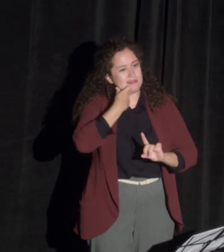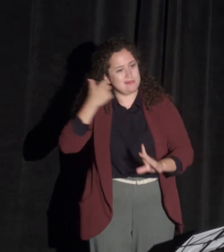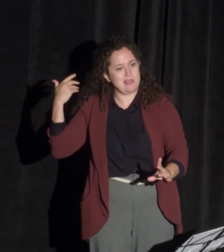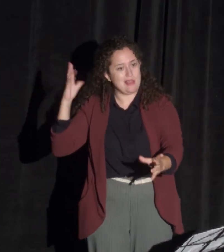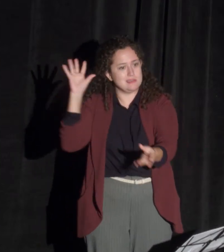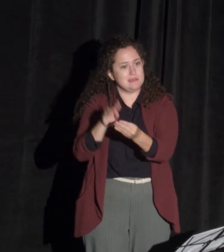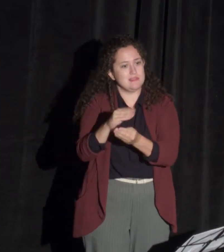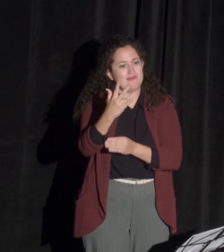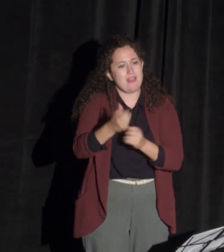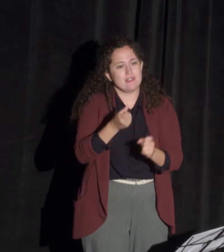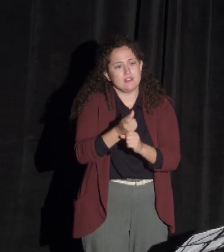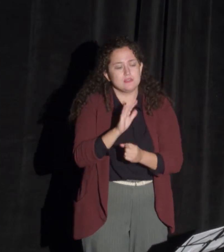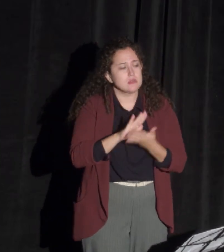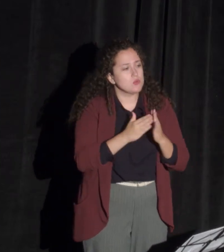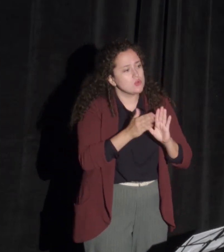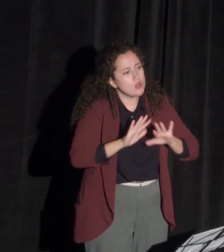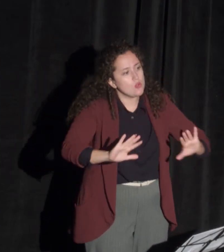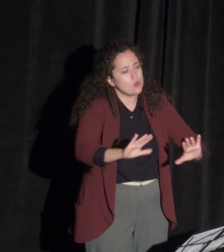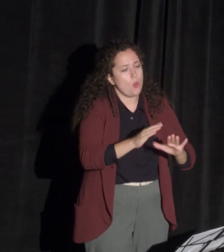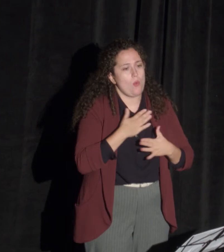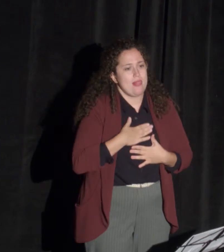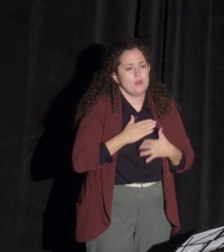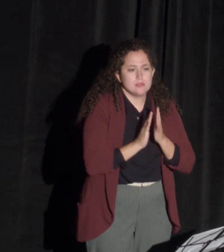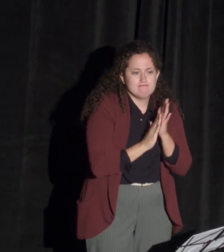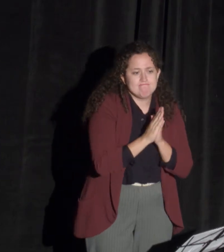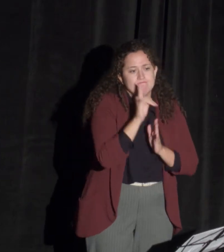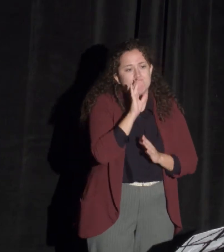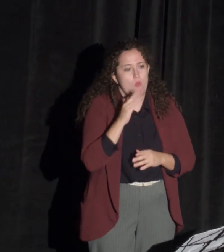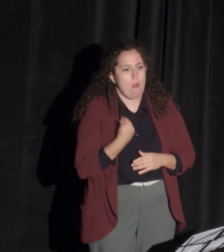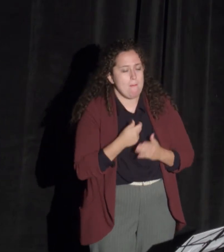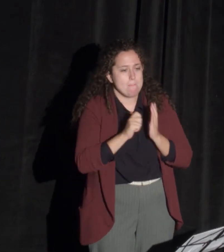for our magazine and for all the beautiful semi-pro-zines nominated alongside us.